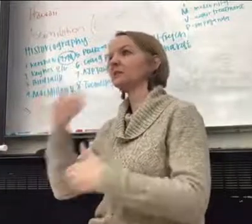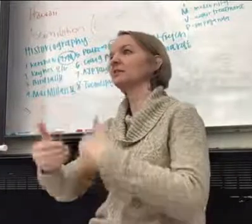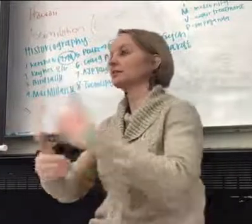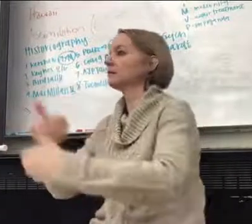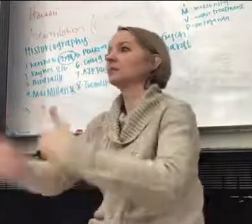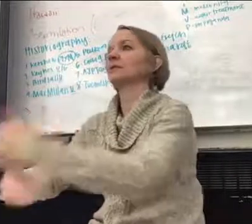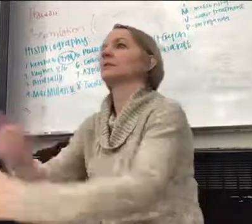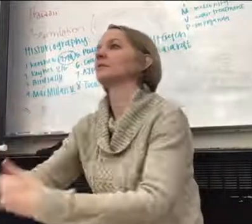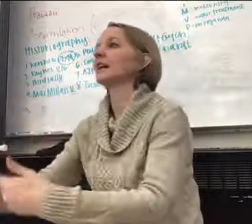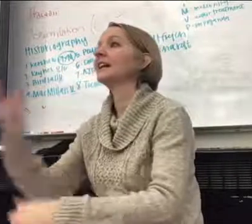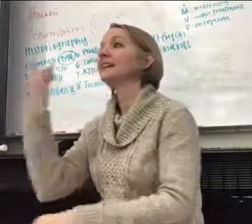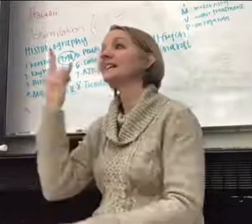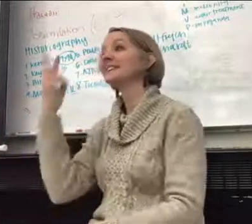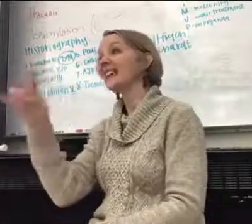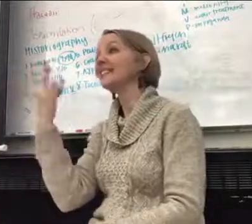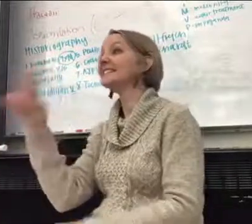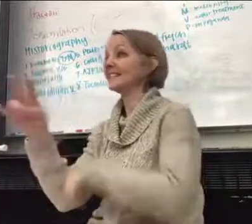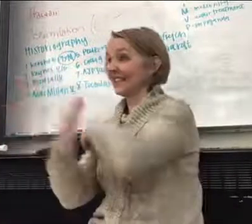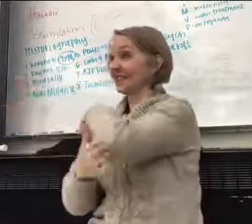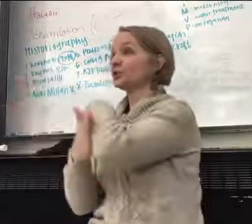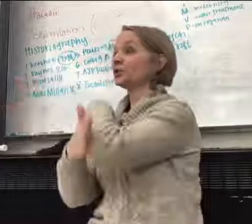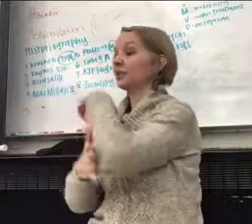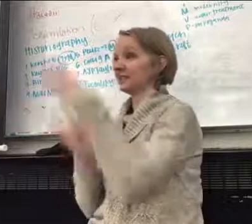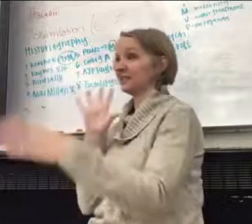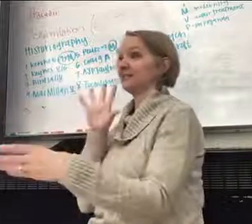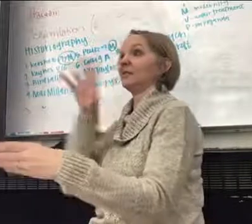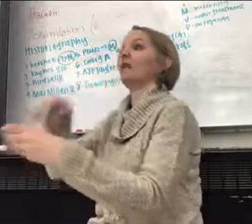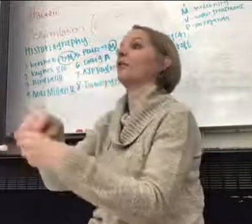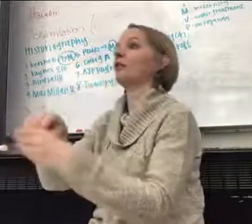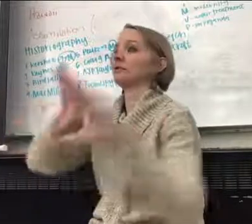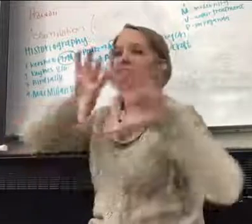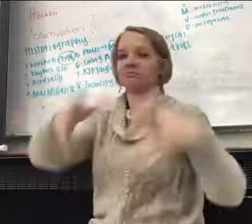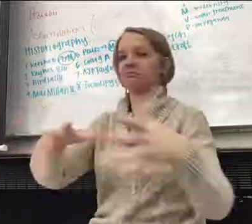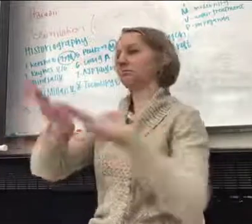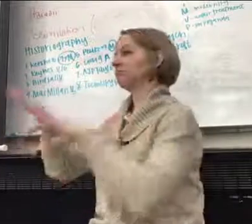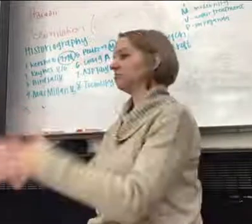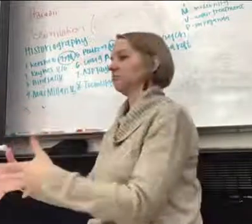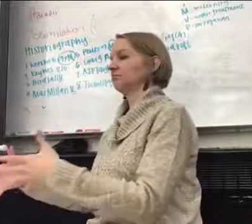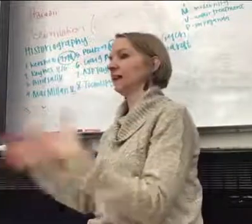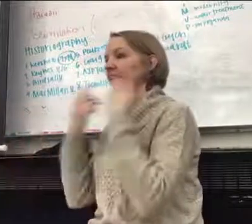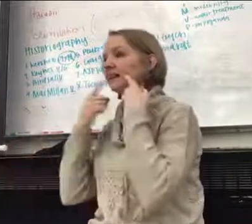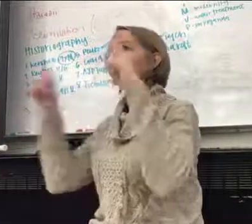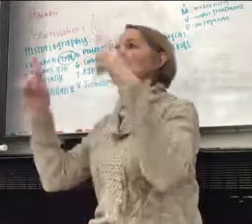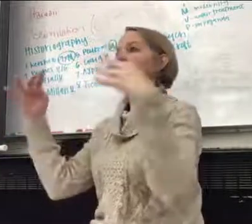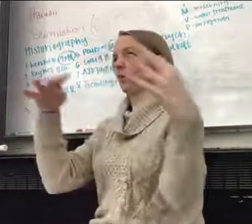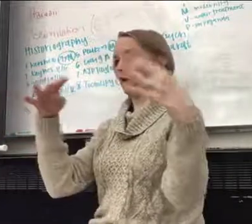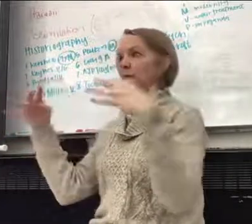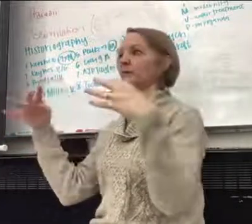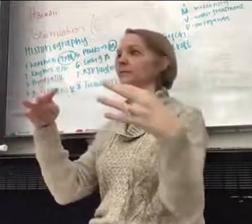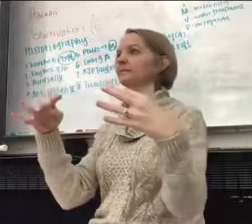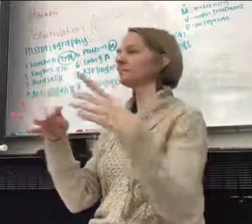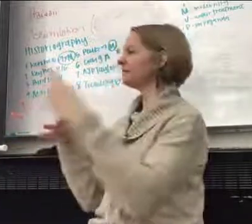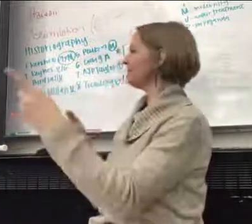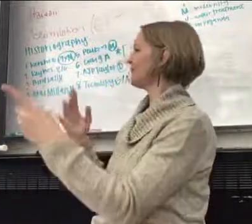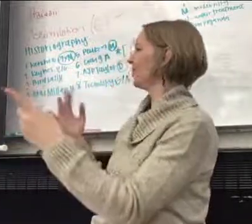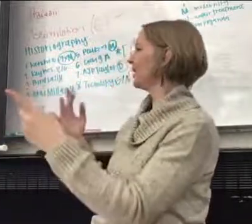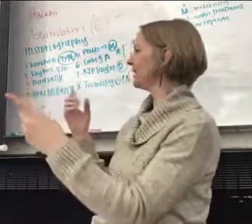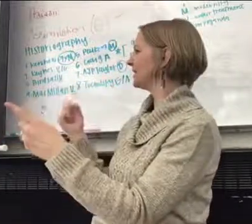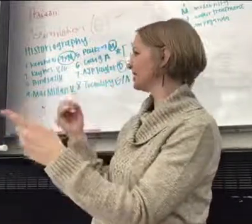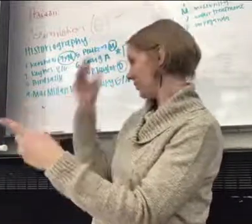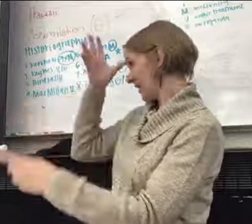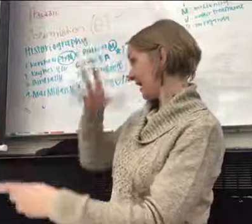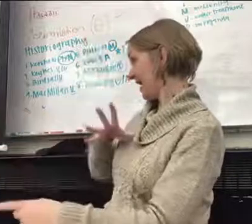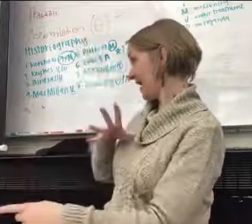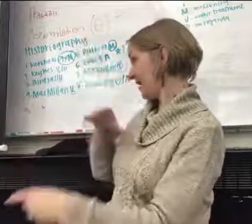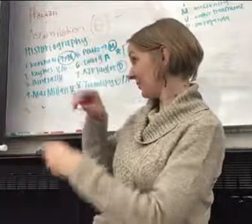countries, 17 in the next 3 days, are all going to fall into place, declare war, and now you have a world war. Yeah? Wait, so the guy